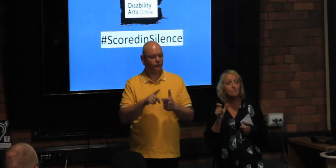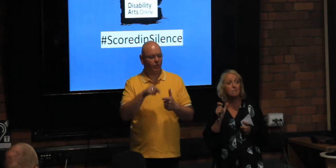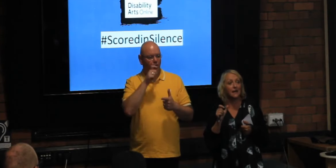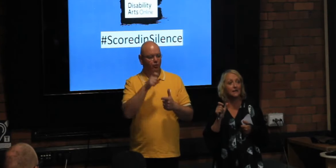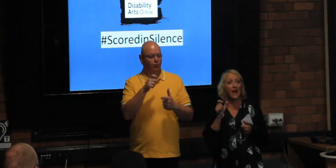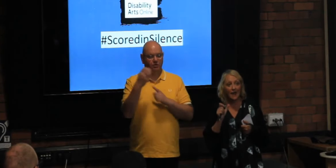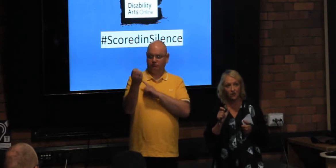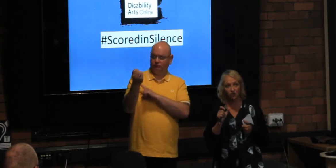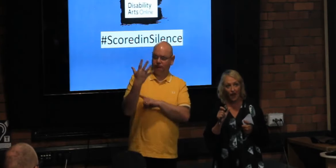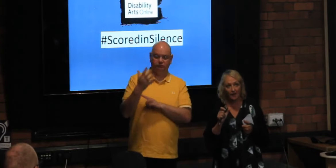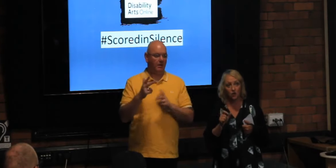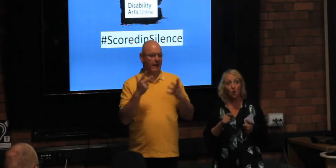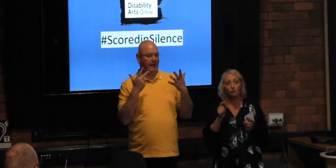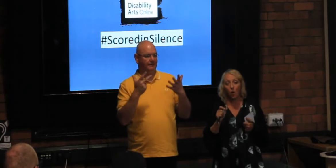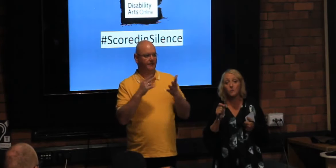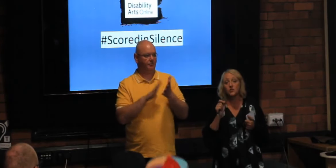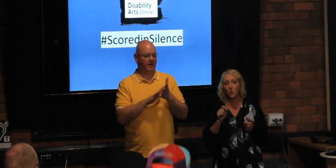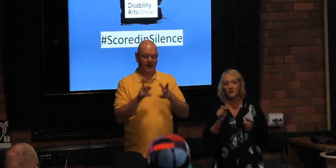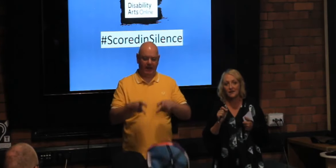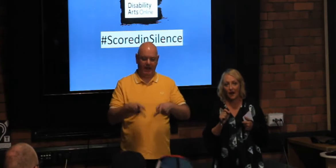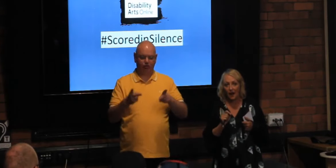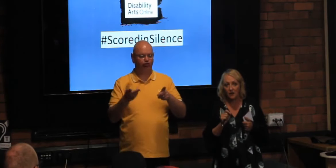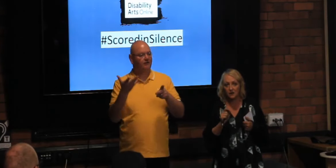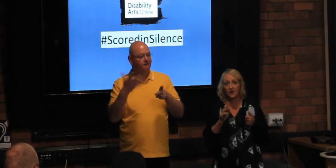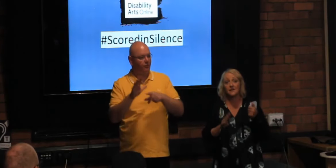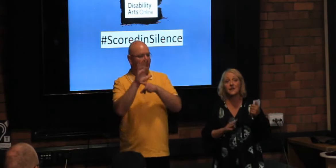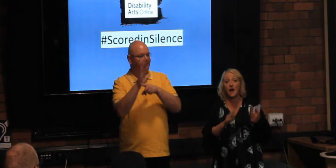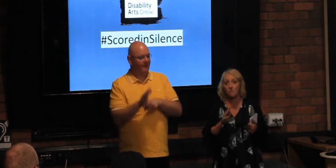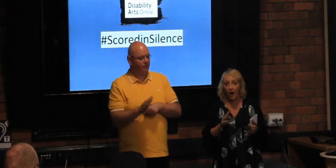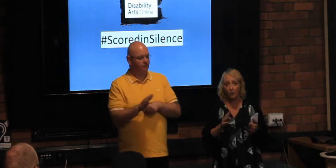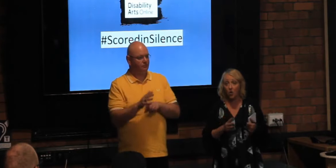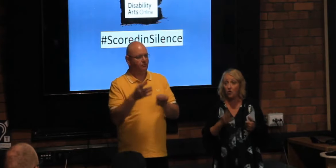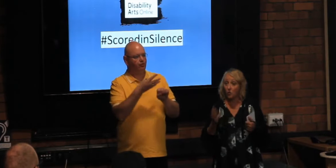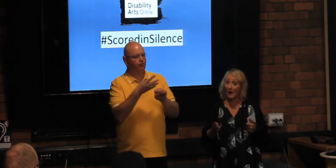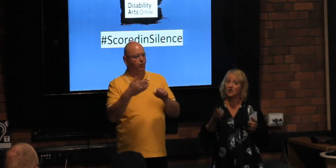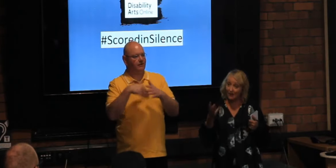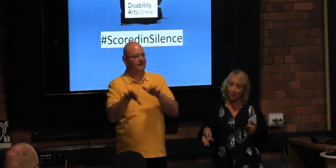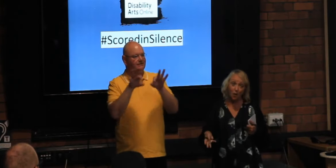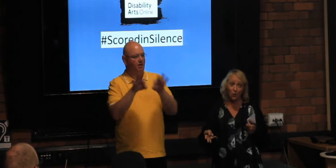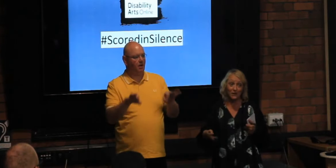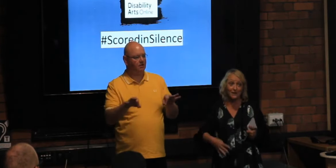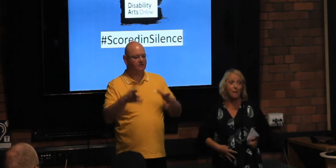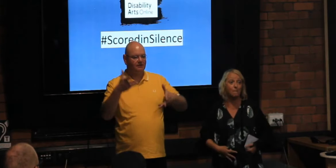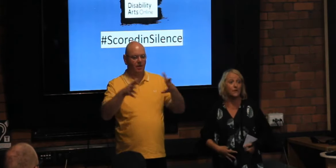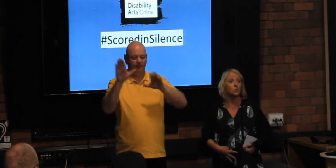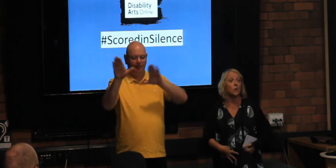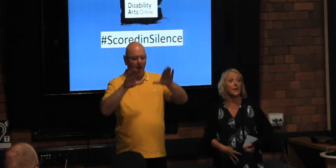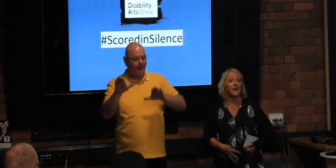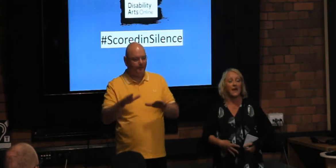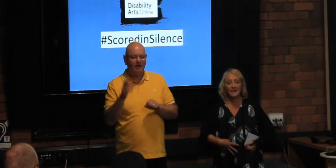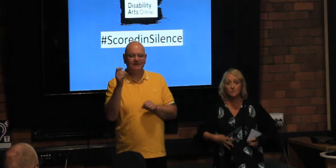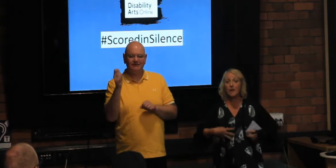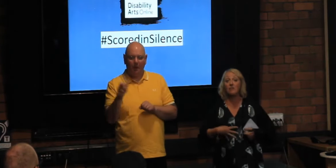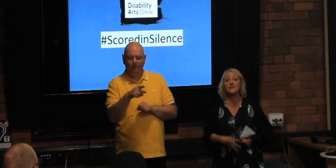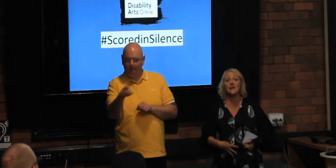an 8-minute extract from Scored in Silence, a sign mime, through which some of our audience members will